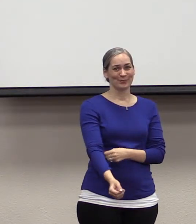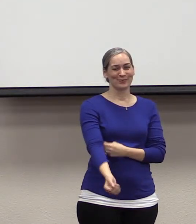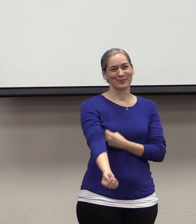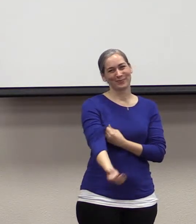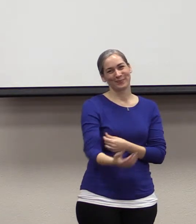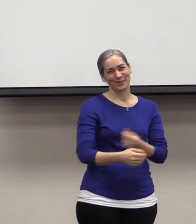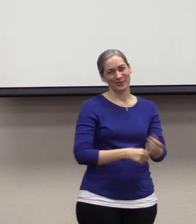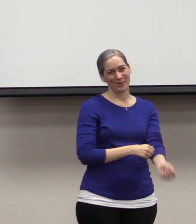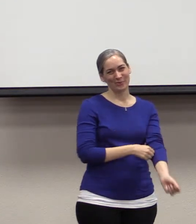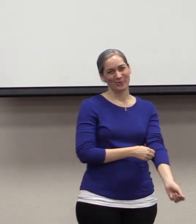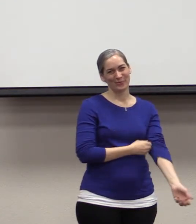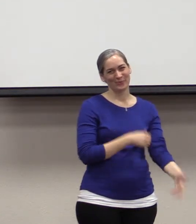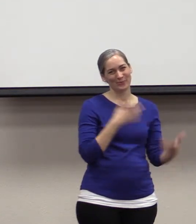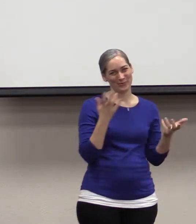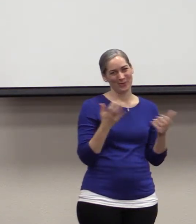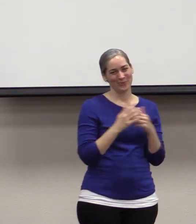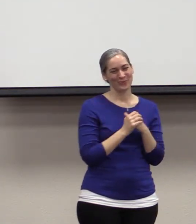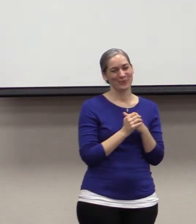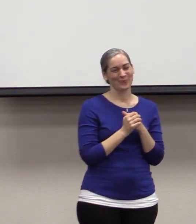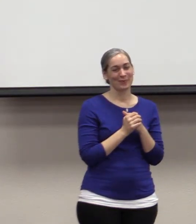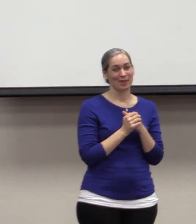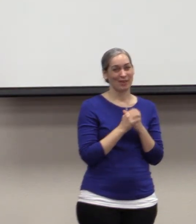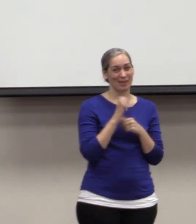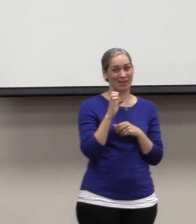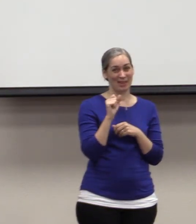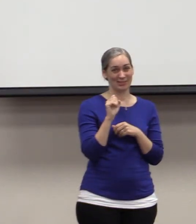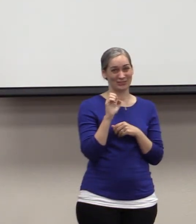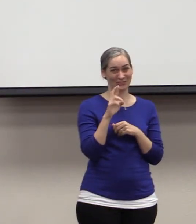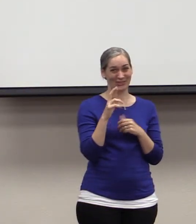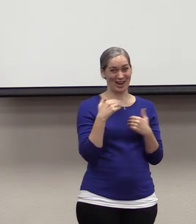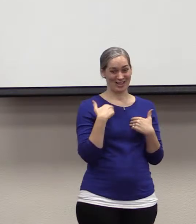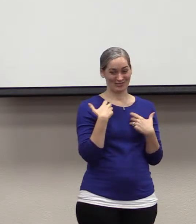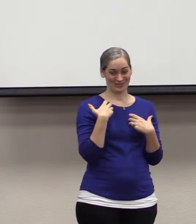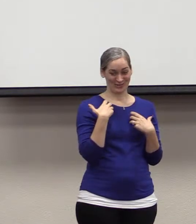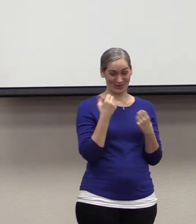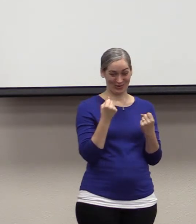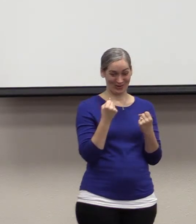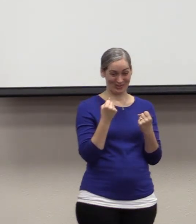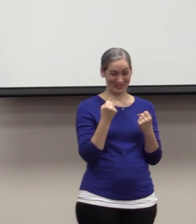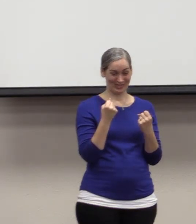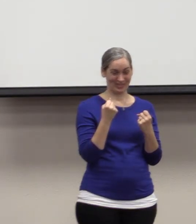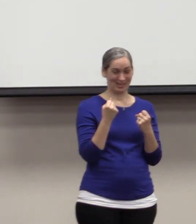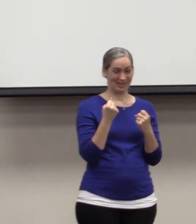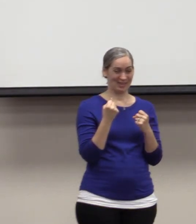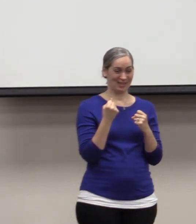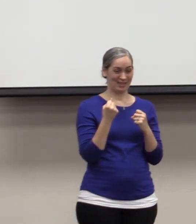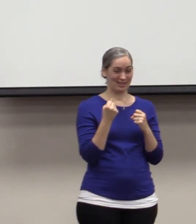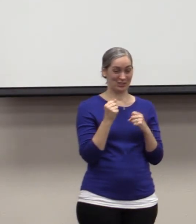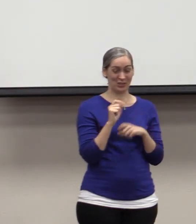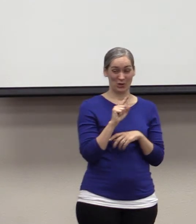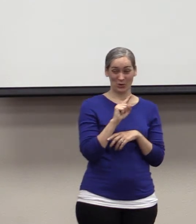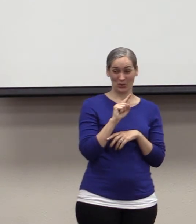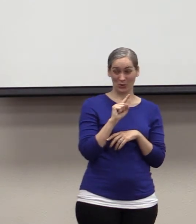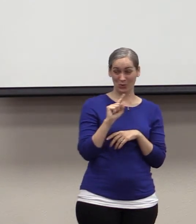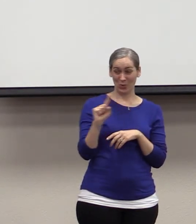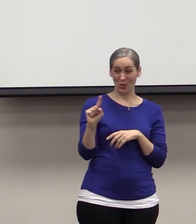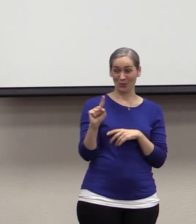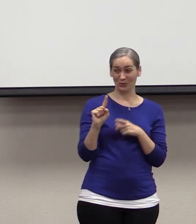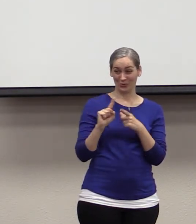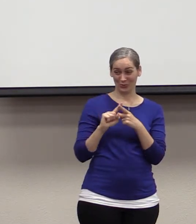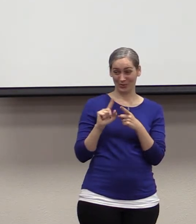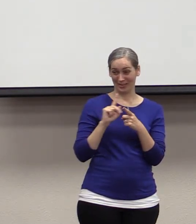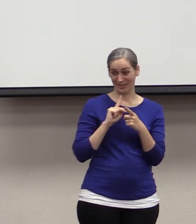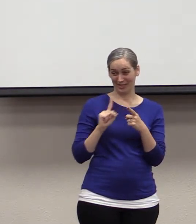So, at this point, Esther takes courage and goes to the king at her own banquet. See, I told you there would be another